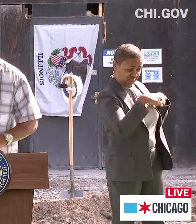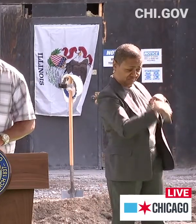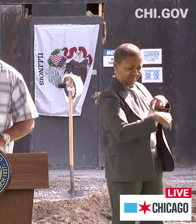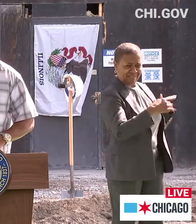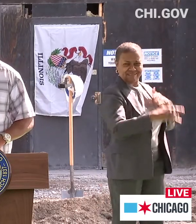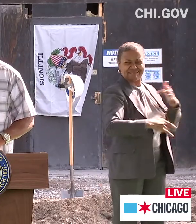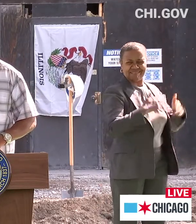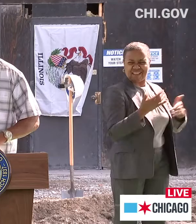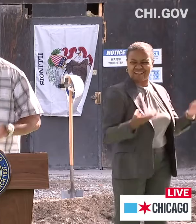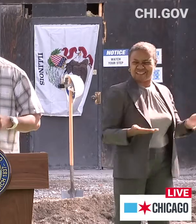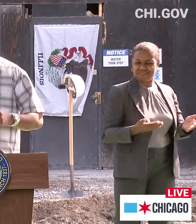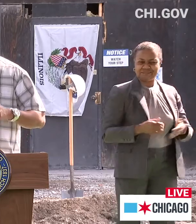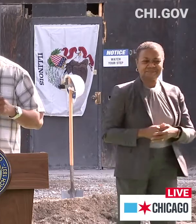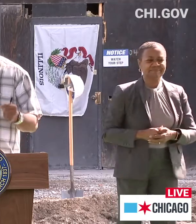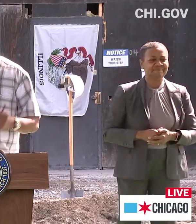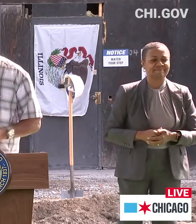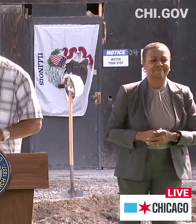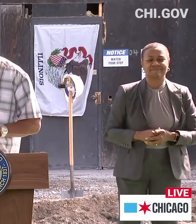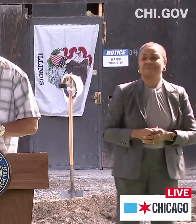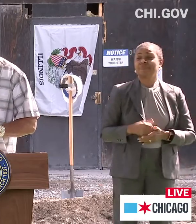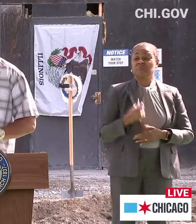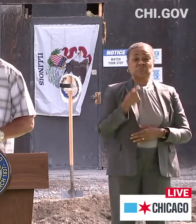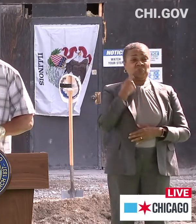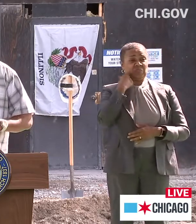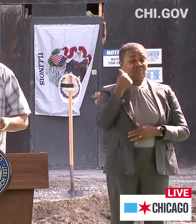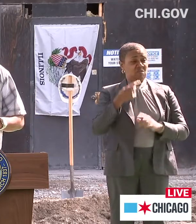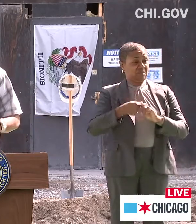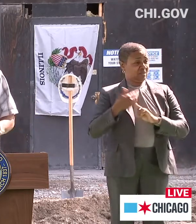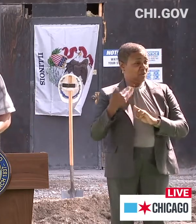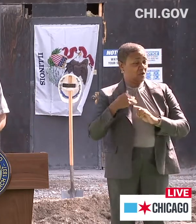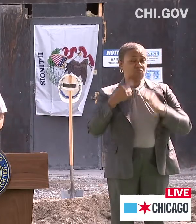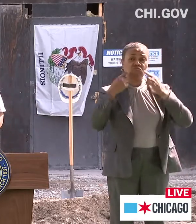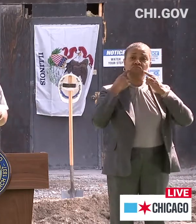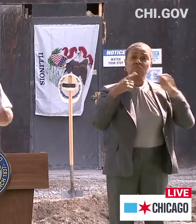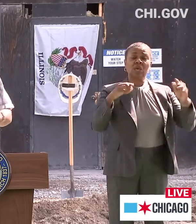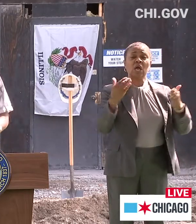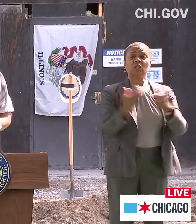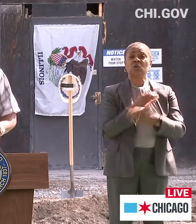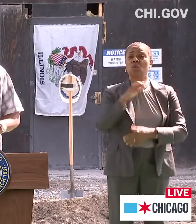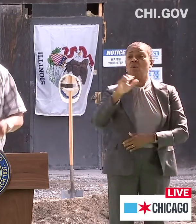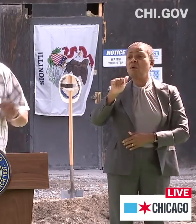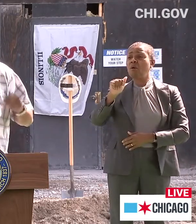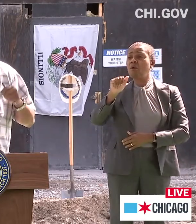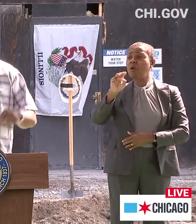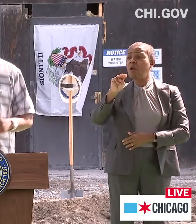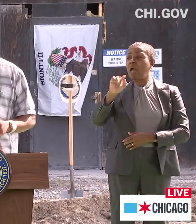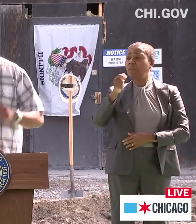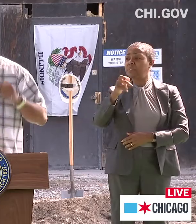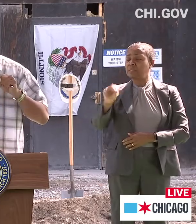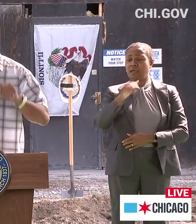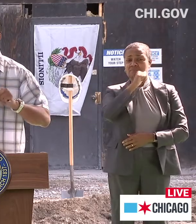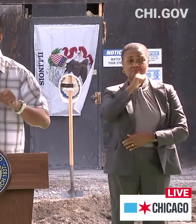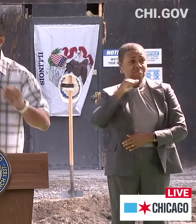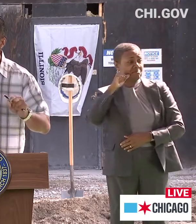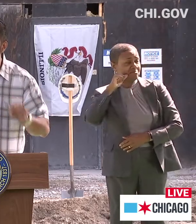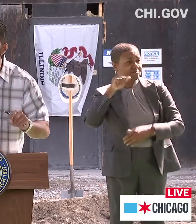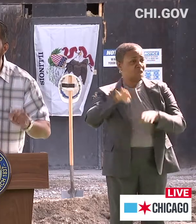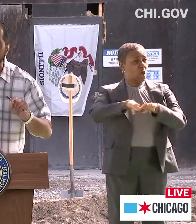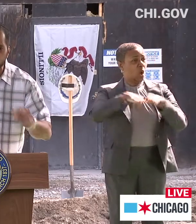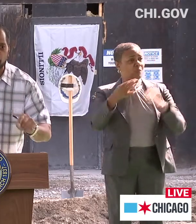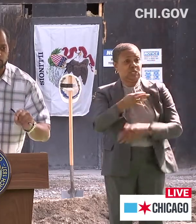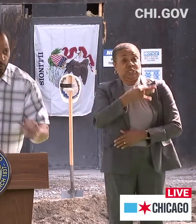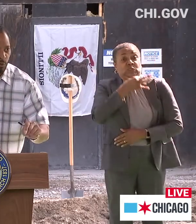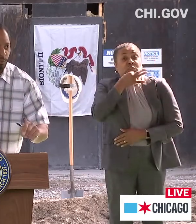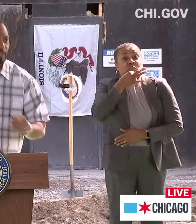that. And then just a few months ago, we announced the new Amazon coming to our community that will be opening to a theater near